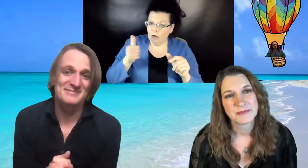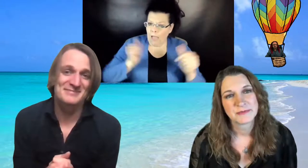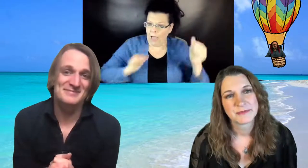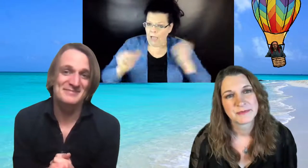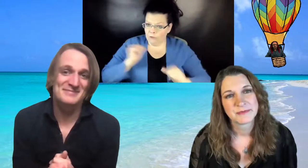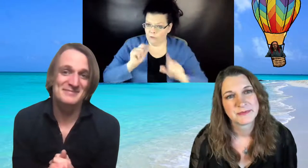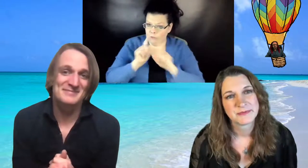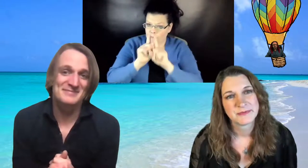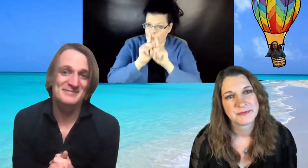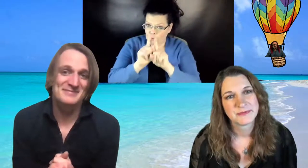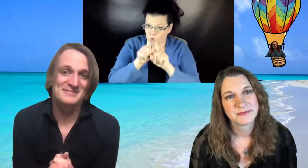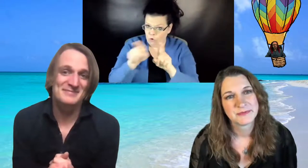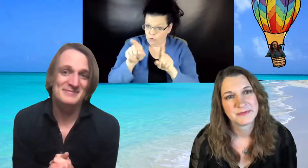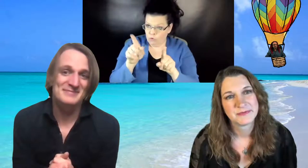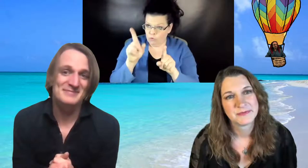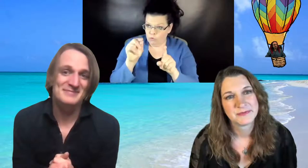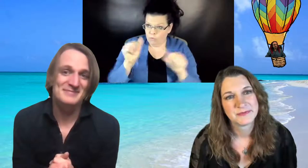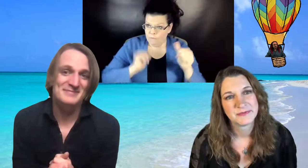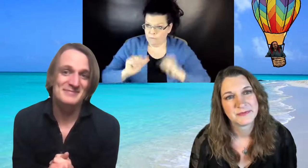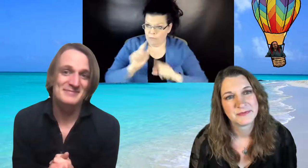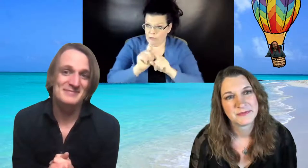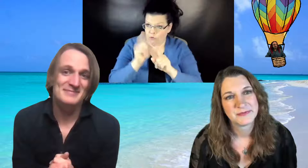mentor?